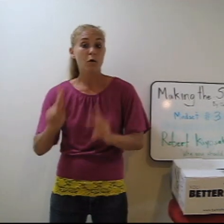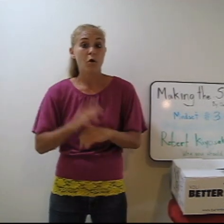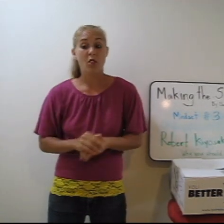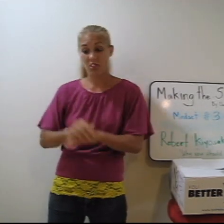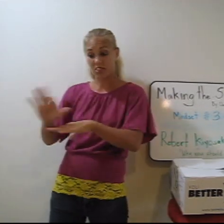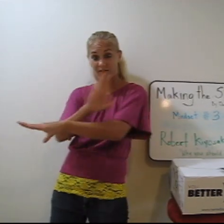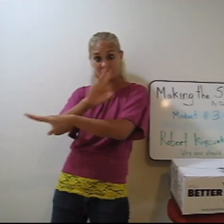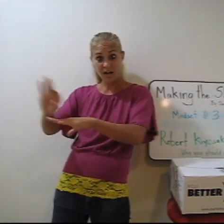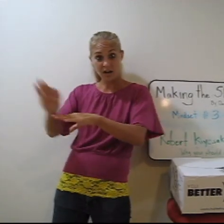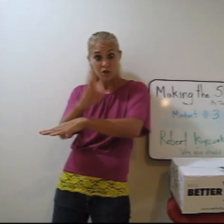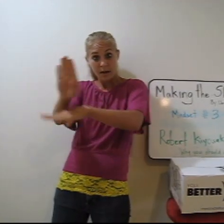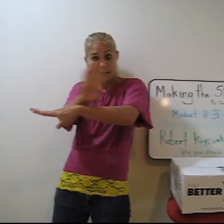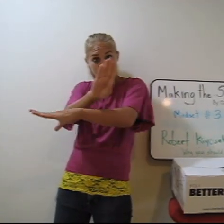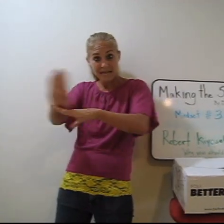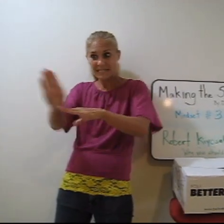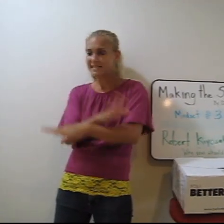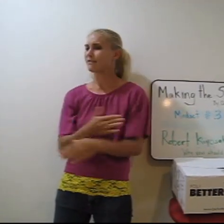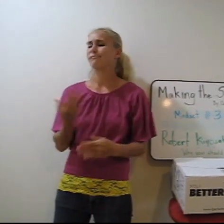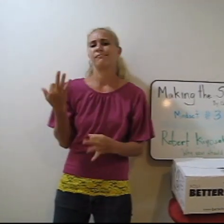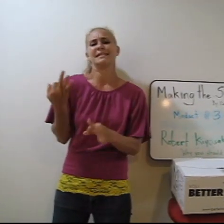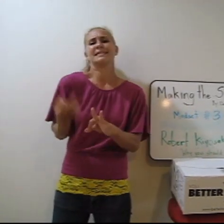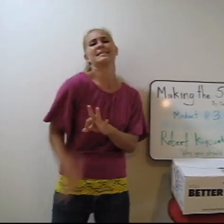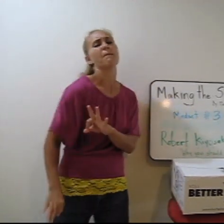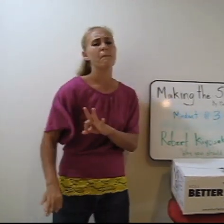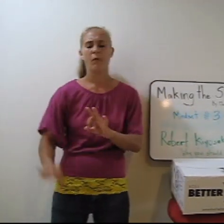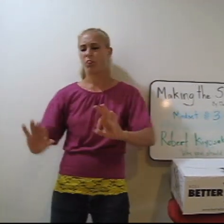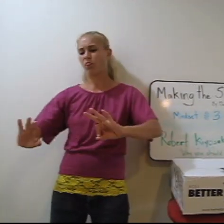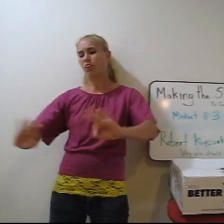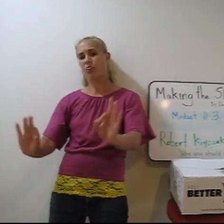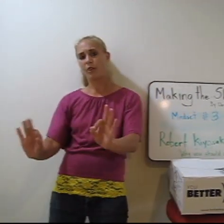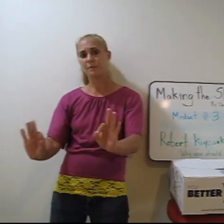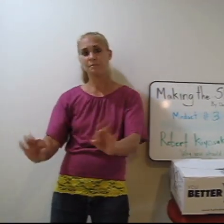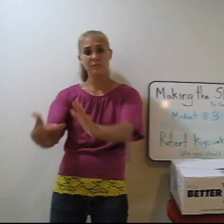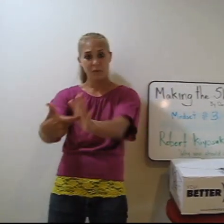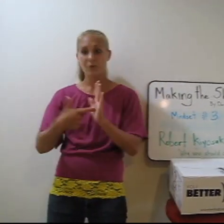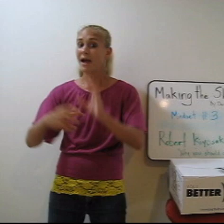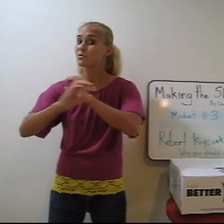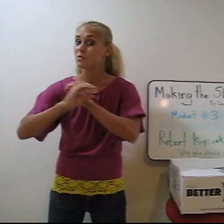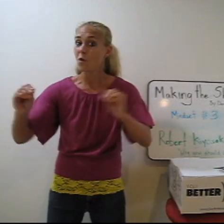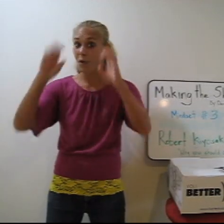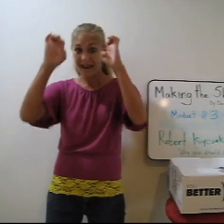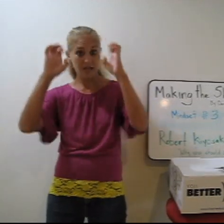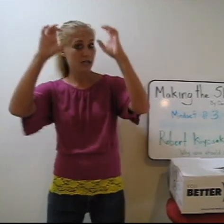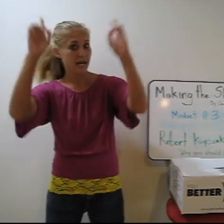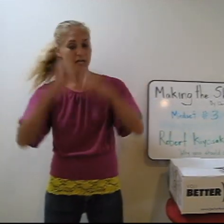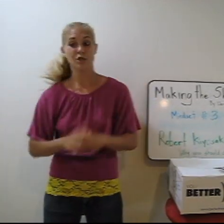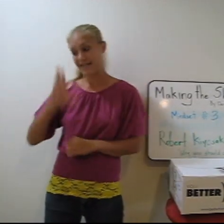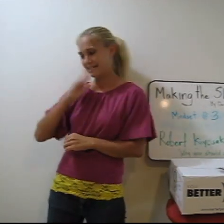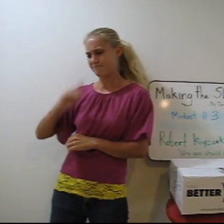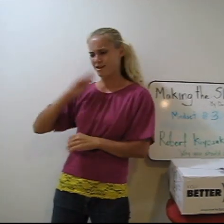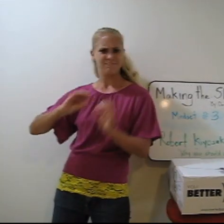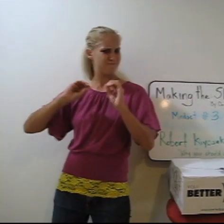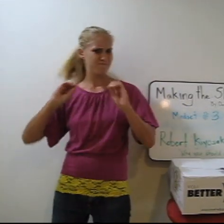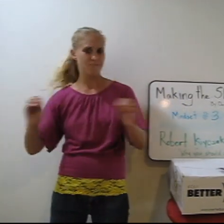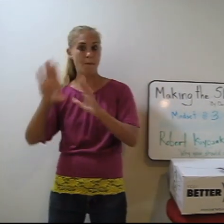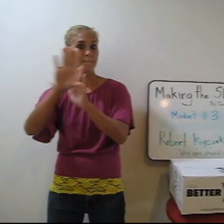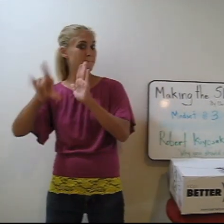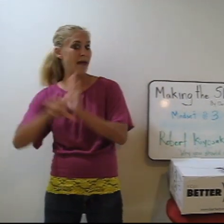of the business is ridiculously easy. It requires no prior education, experience, background, training,